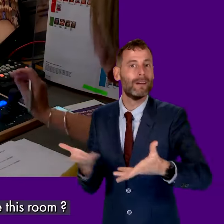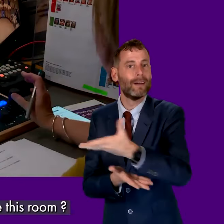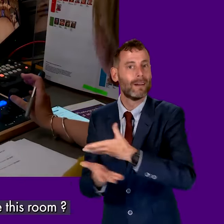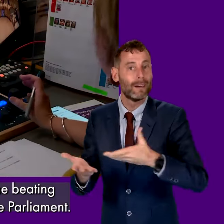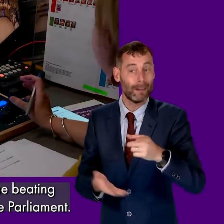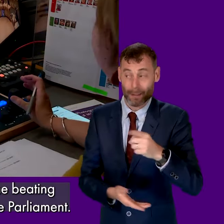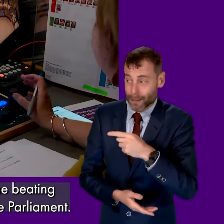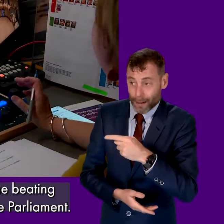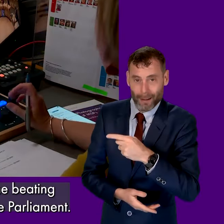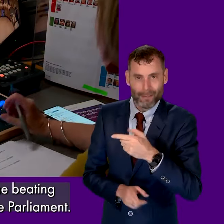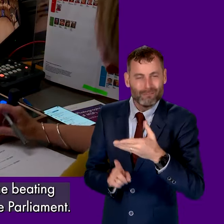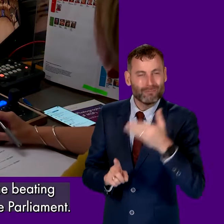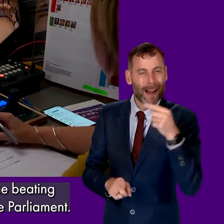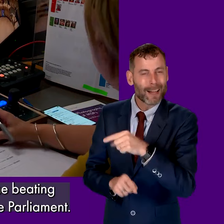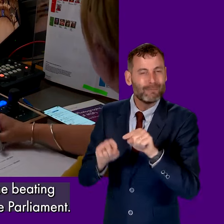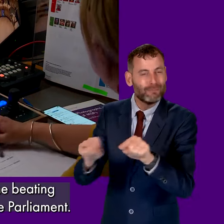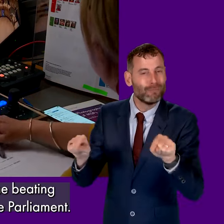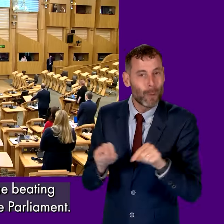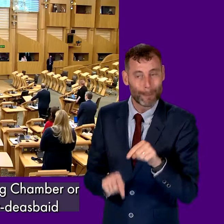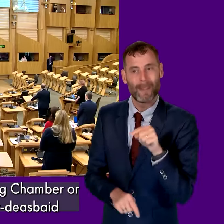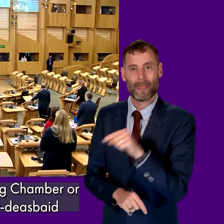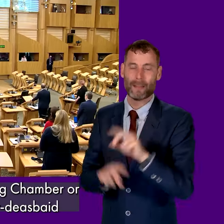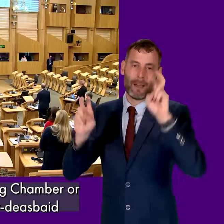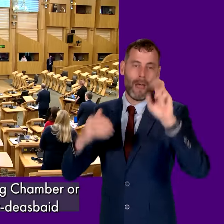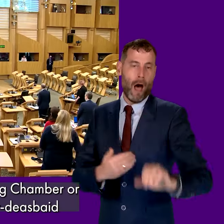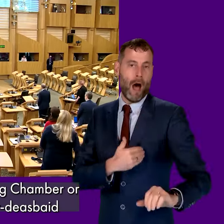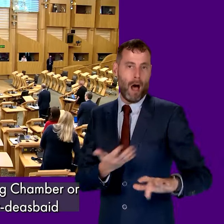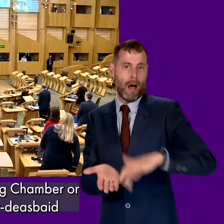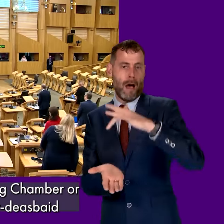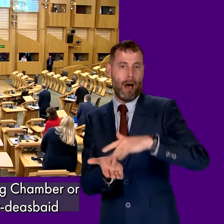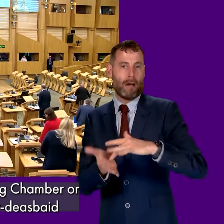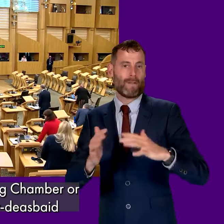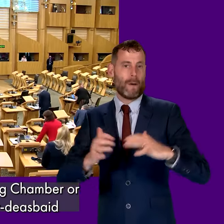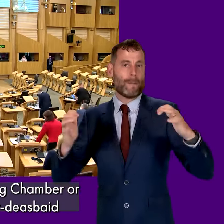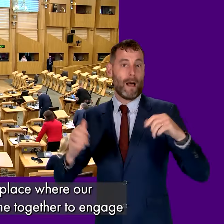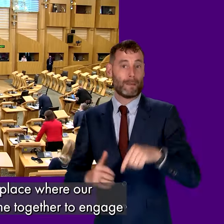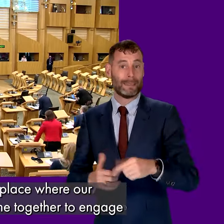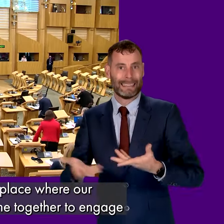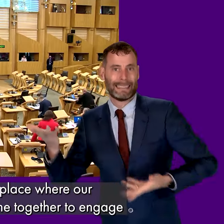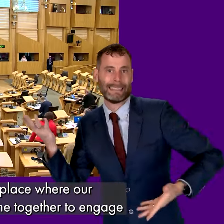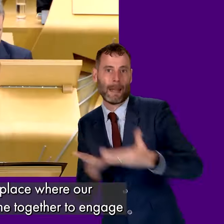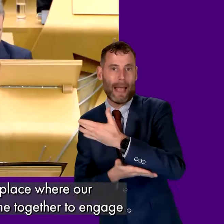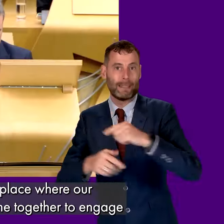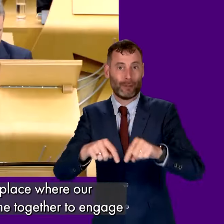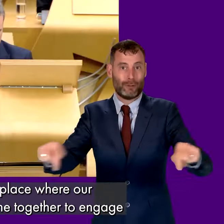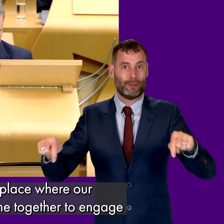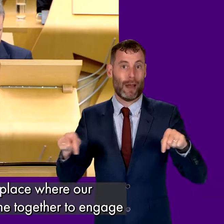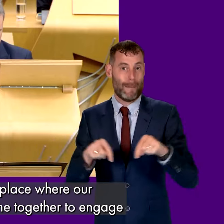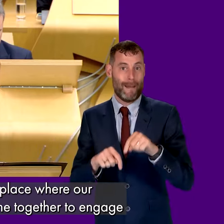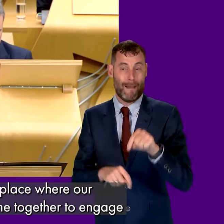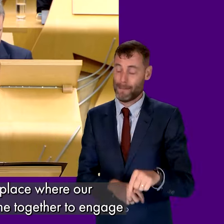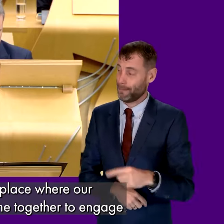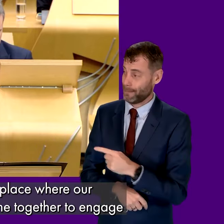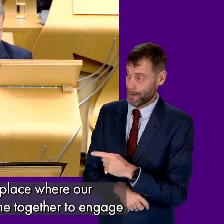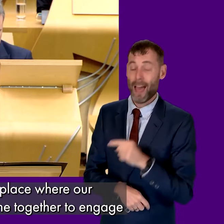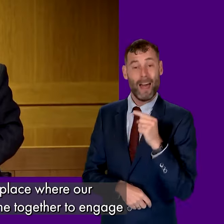room? This is the beating heart of the Parliament. The debating chamber, or Siomer Jesbich, is the meeting place where our representatives